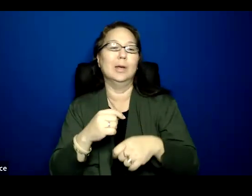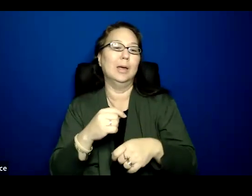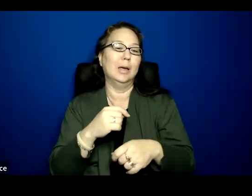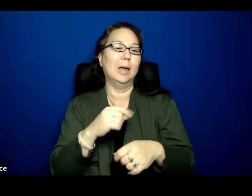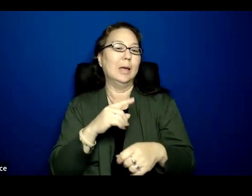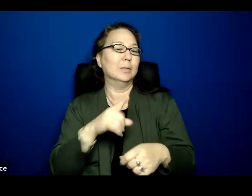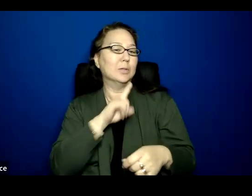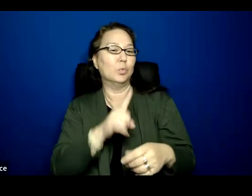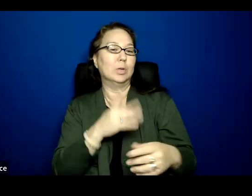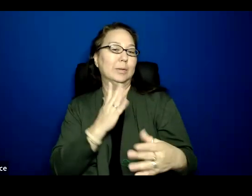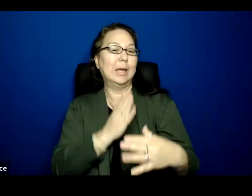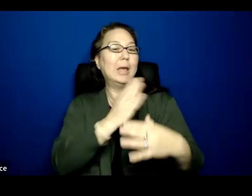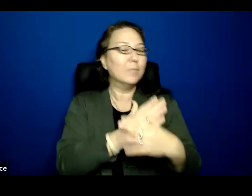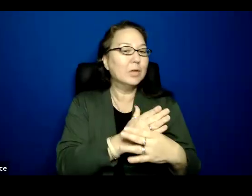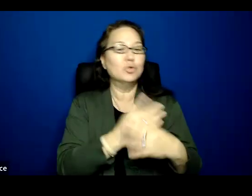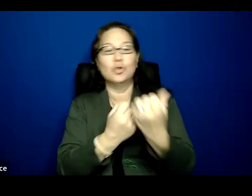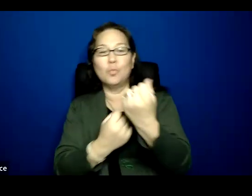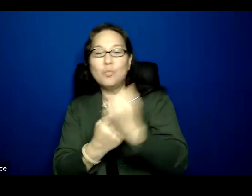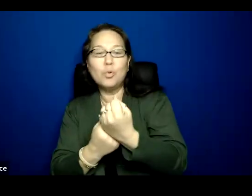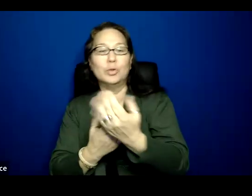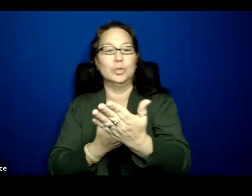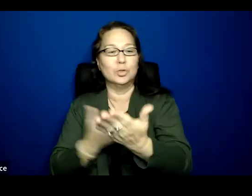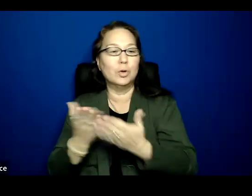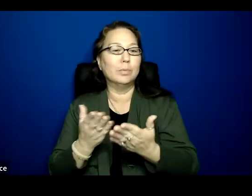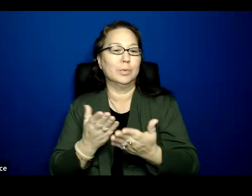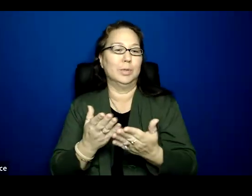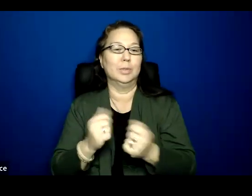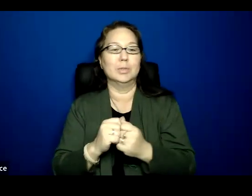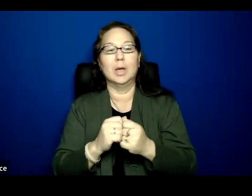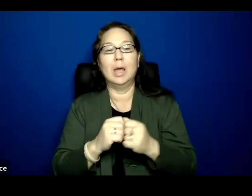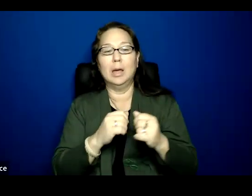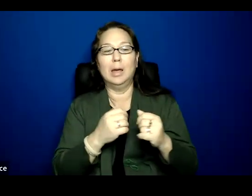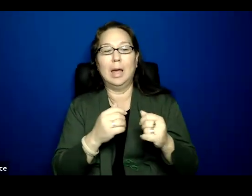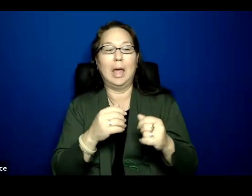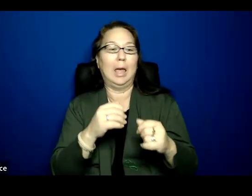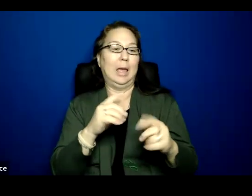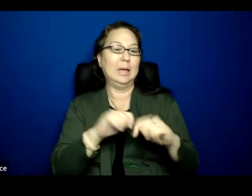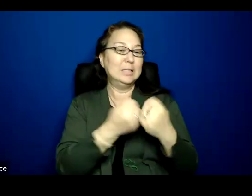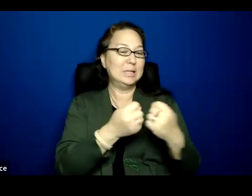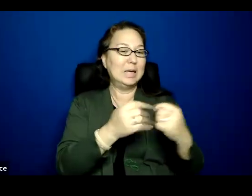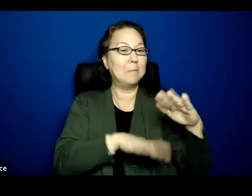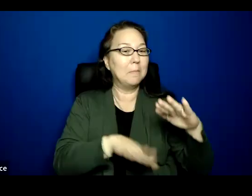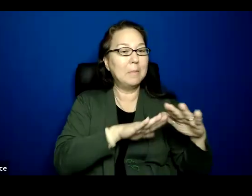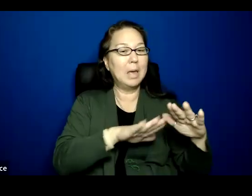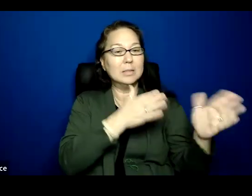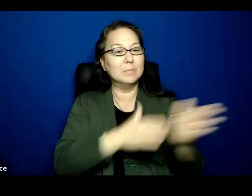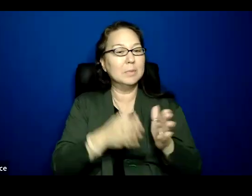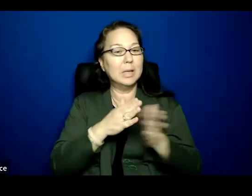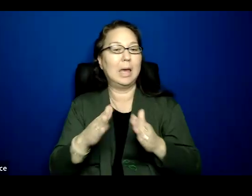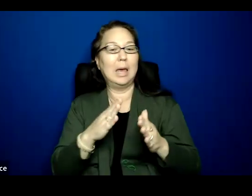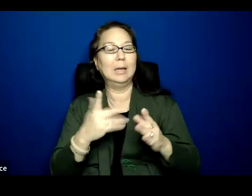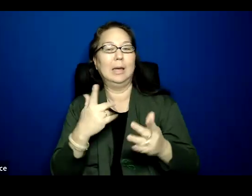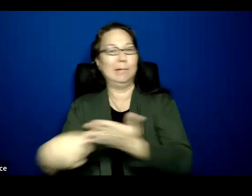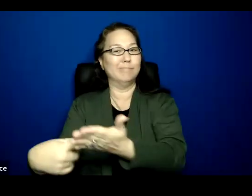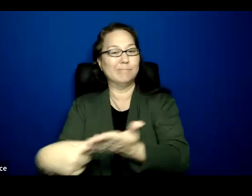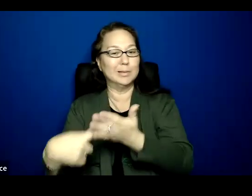engaging in team-based planning and collaboration, and resetting district infrastructure with systems of support and accountability.